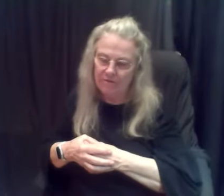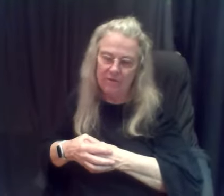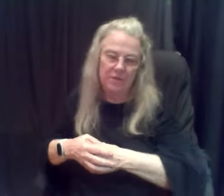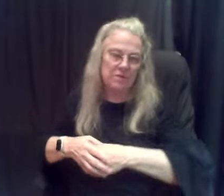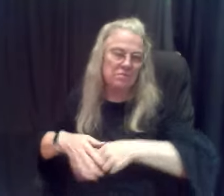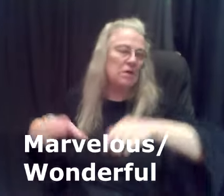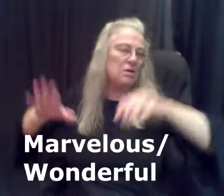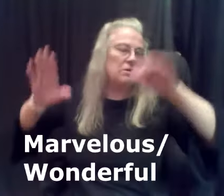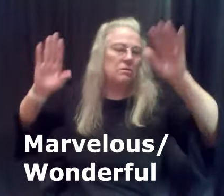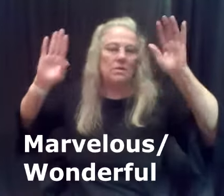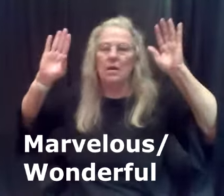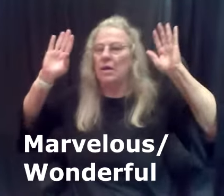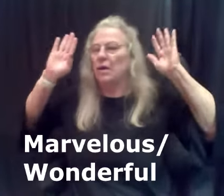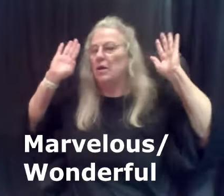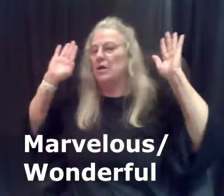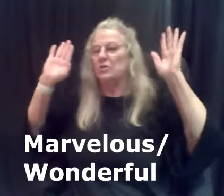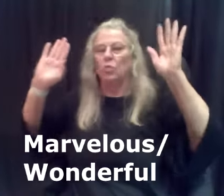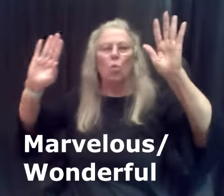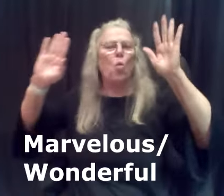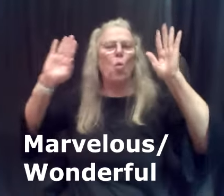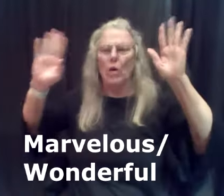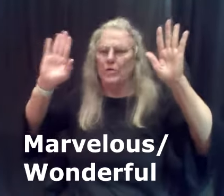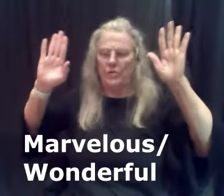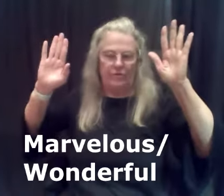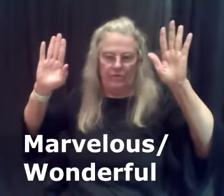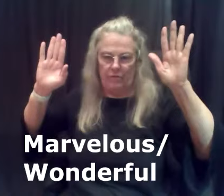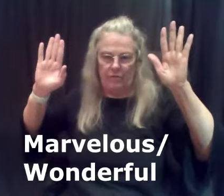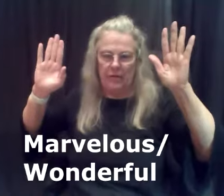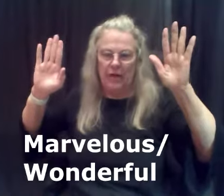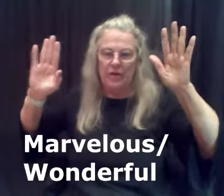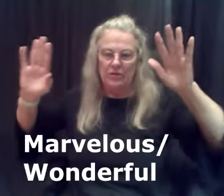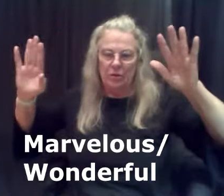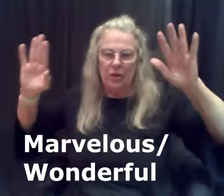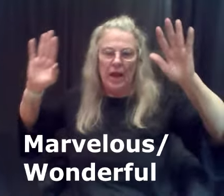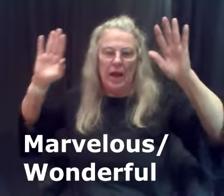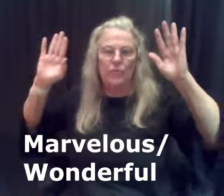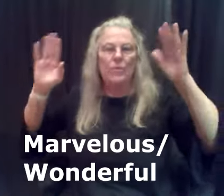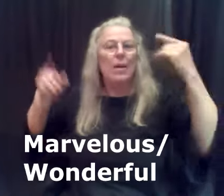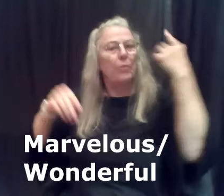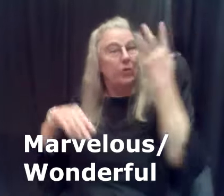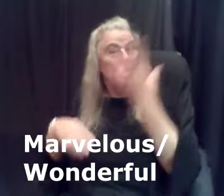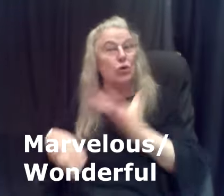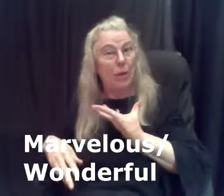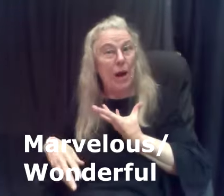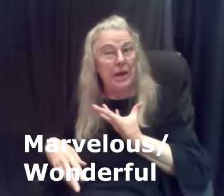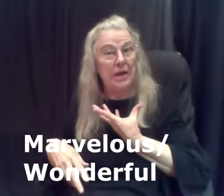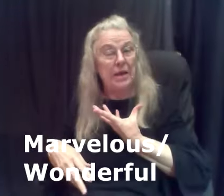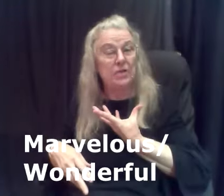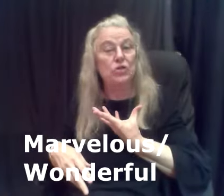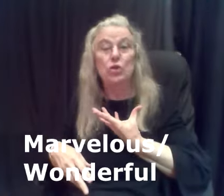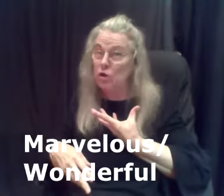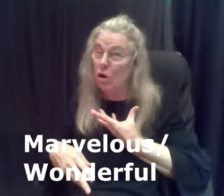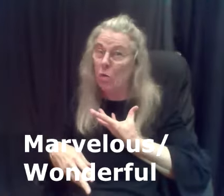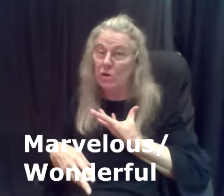Marvelous. Oh, it is wonderful. So, and remember that your body needs to show what you're